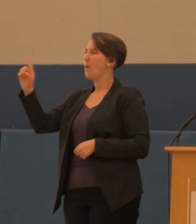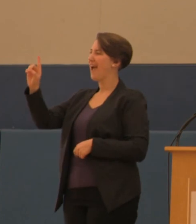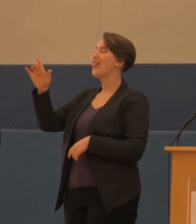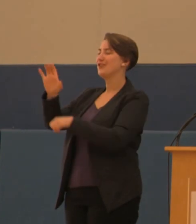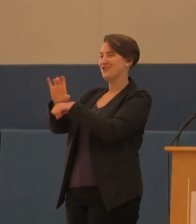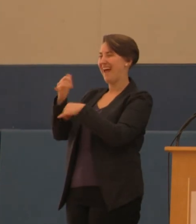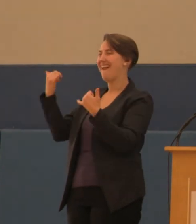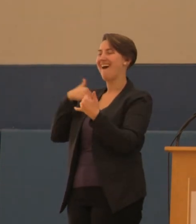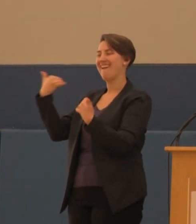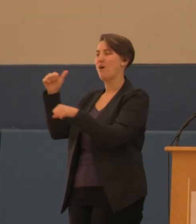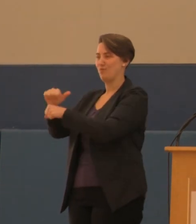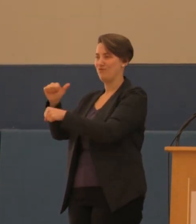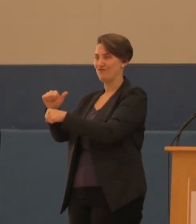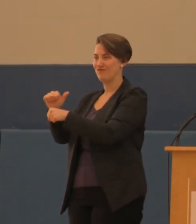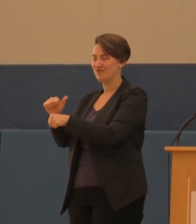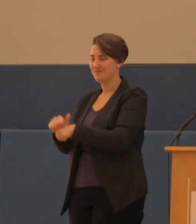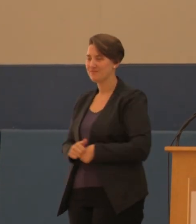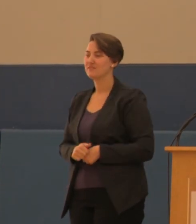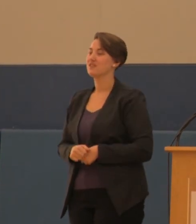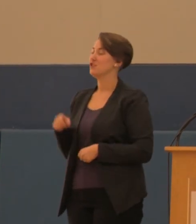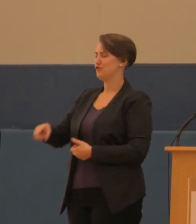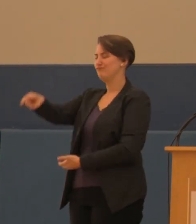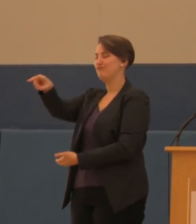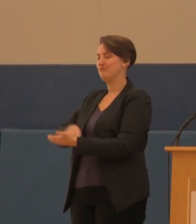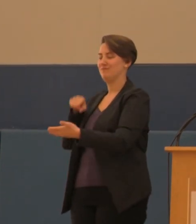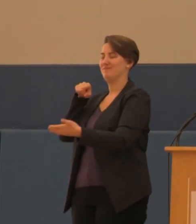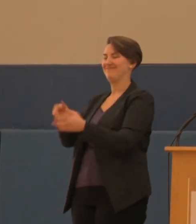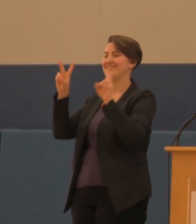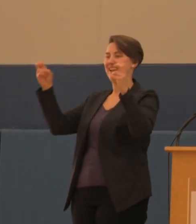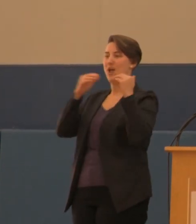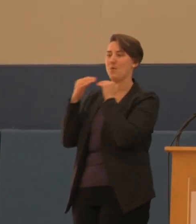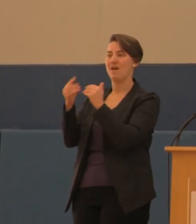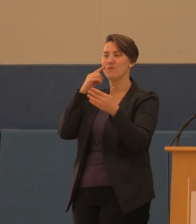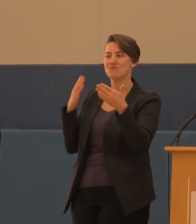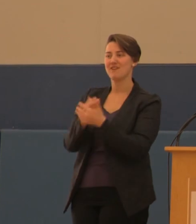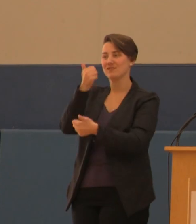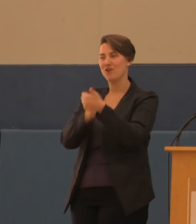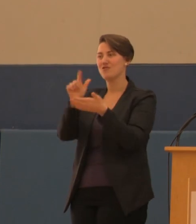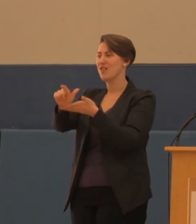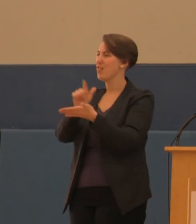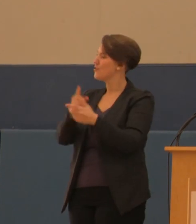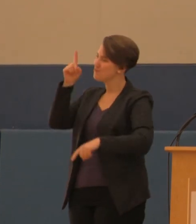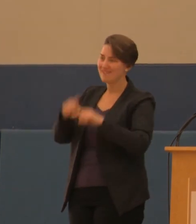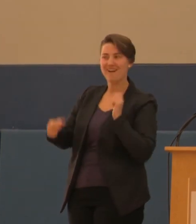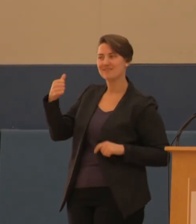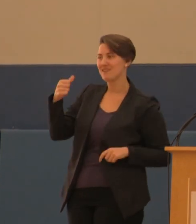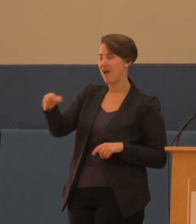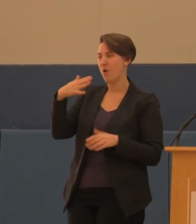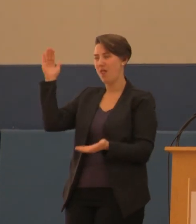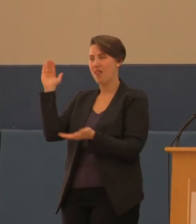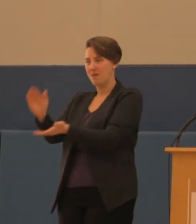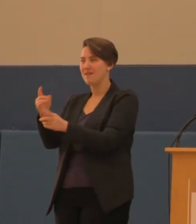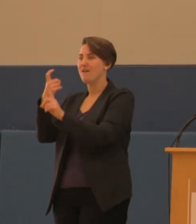pastor. And she read in these words, "Equality of rights under the law shall not be denied or abridged